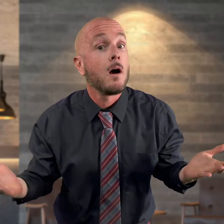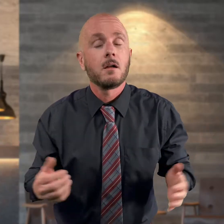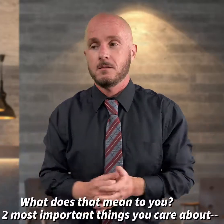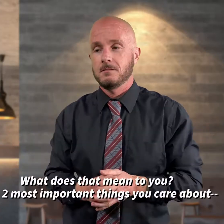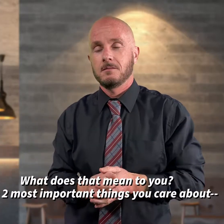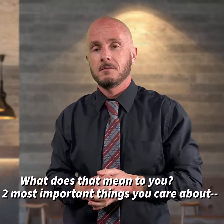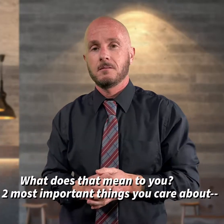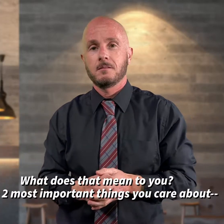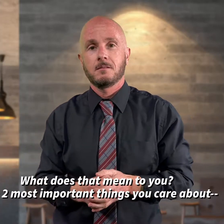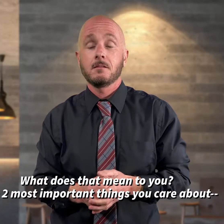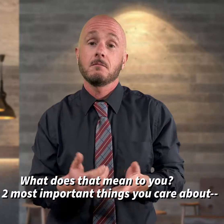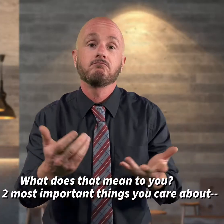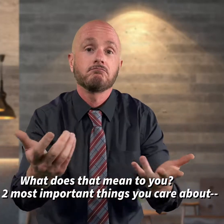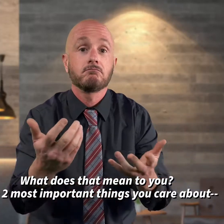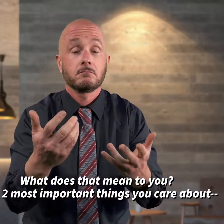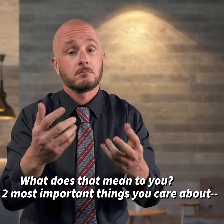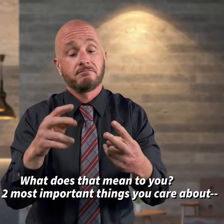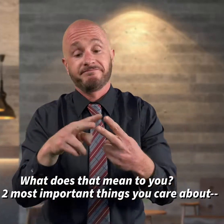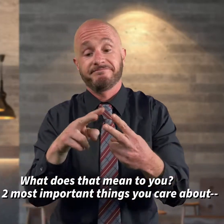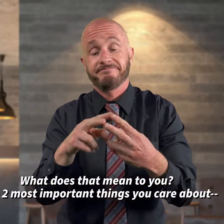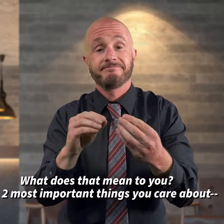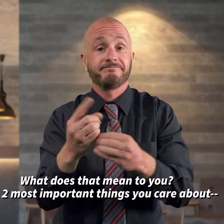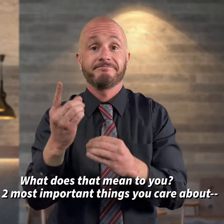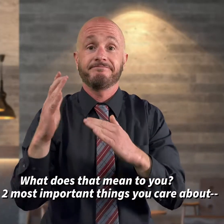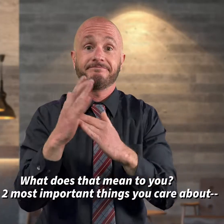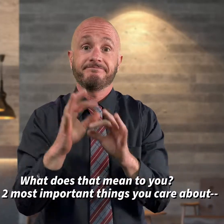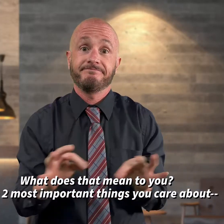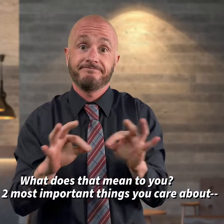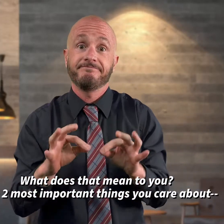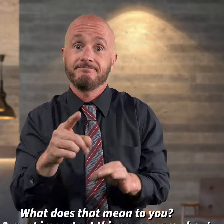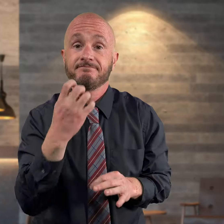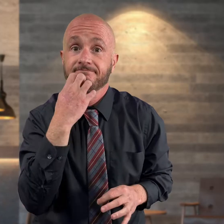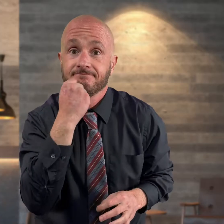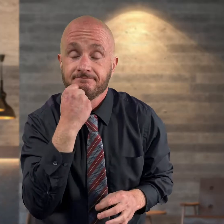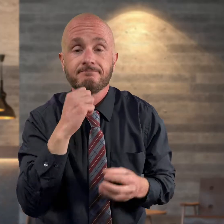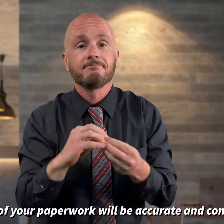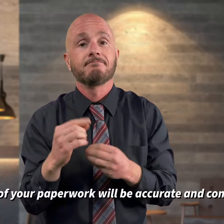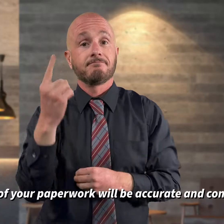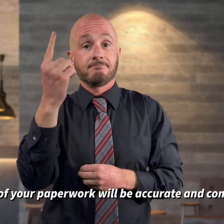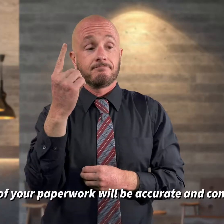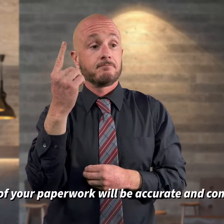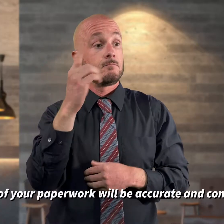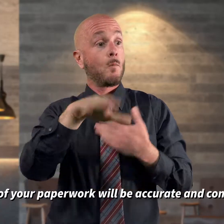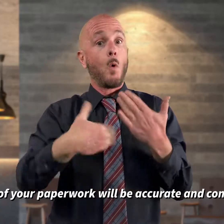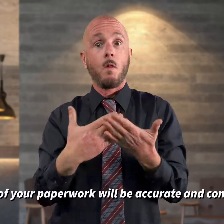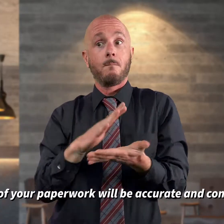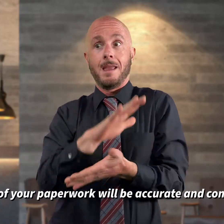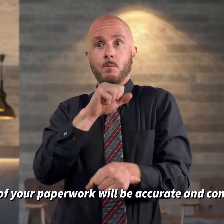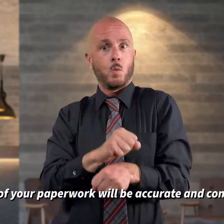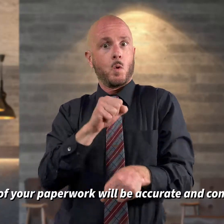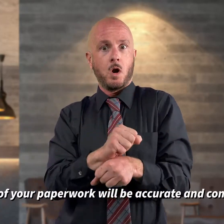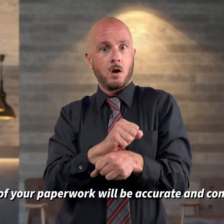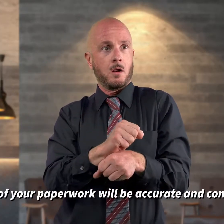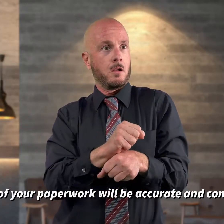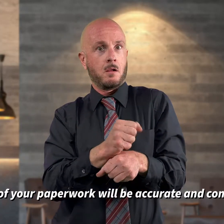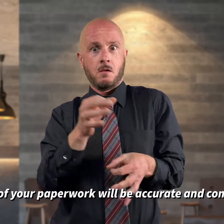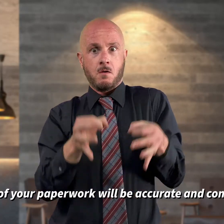you? Well, the two most important things you care about. Number one, that all of your paperwork will be accurate